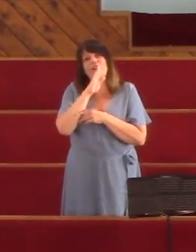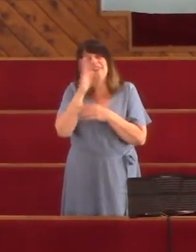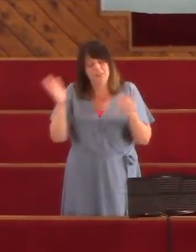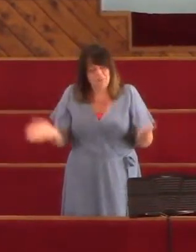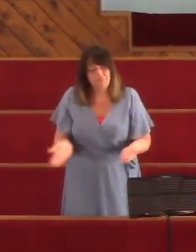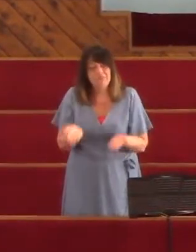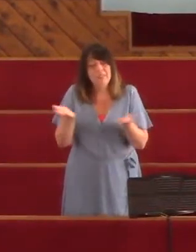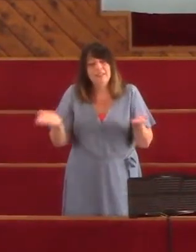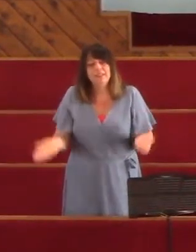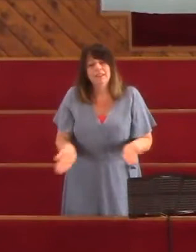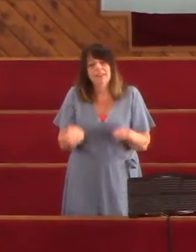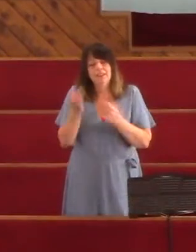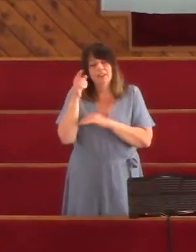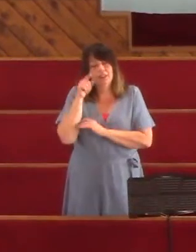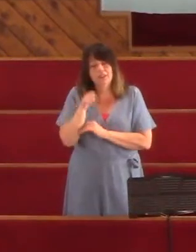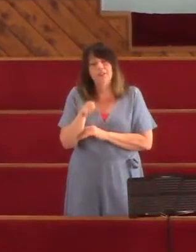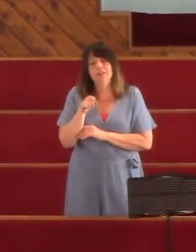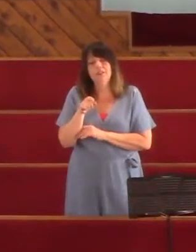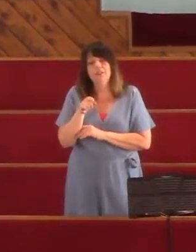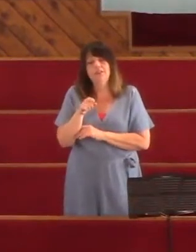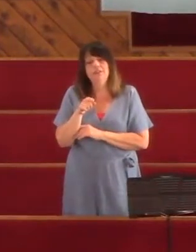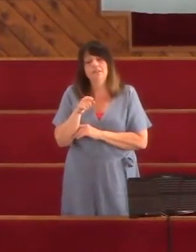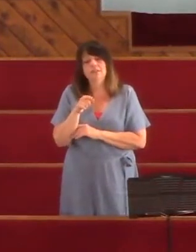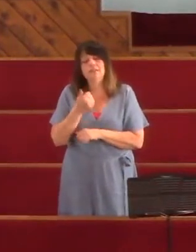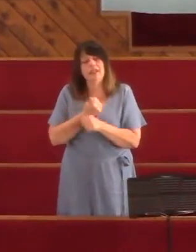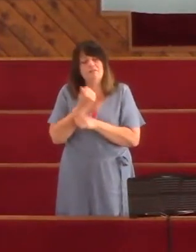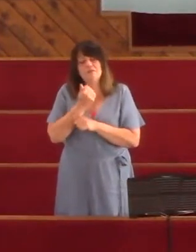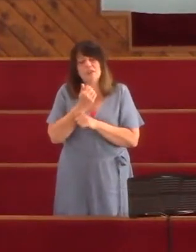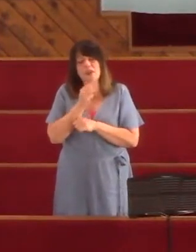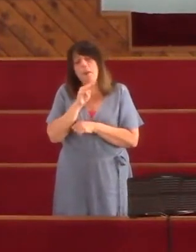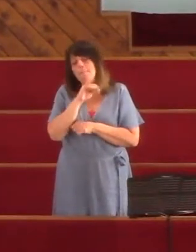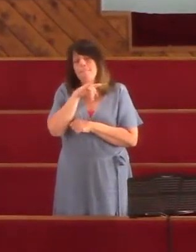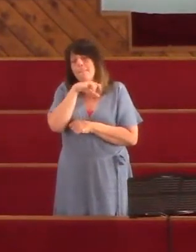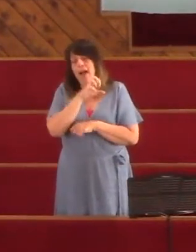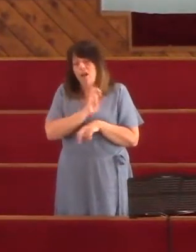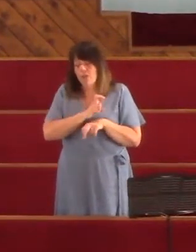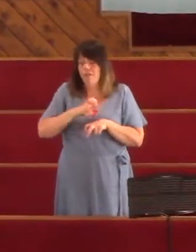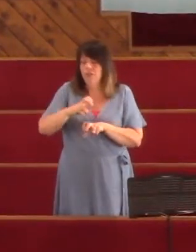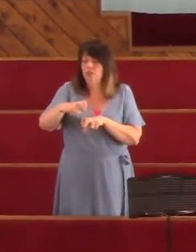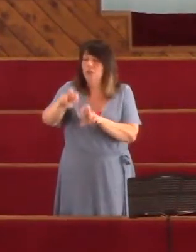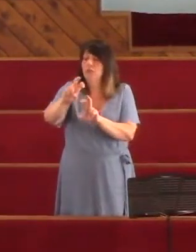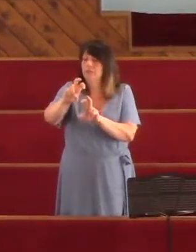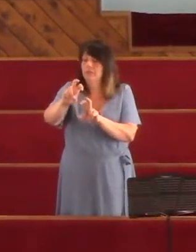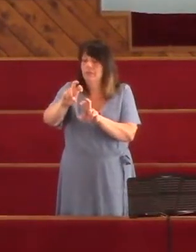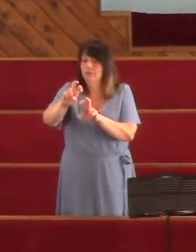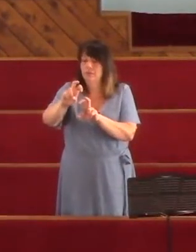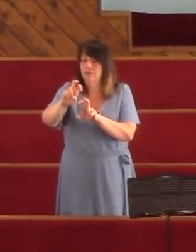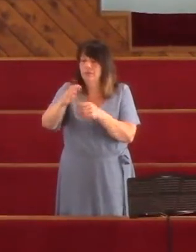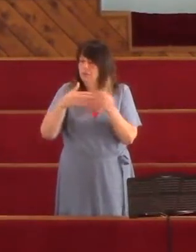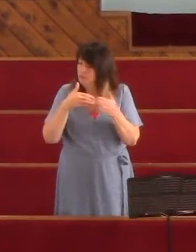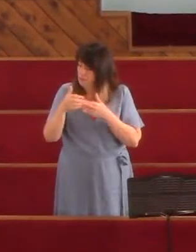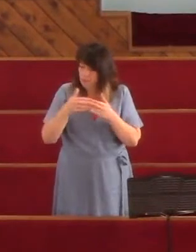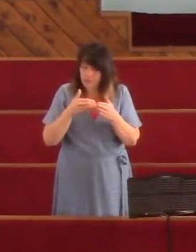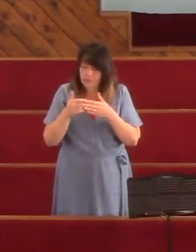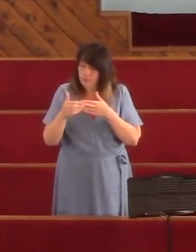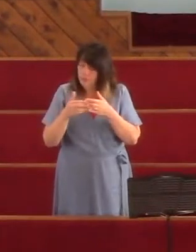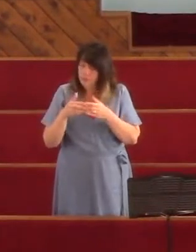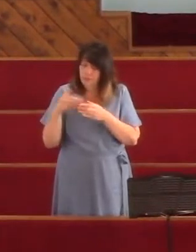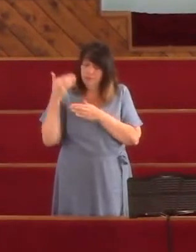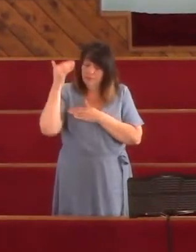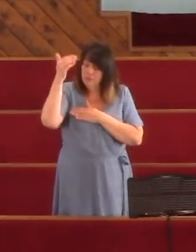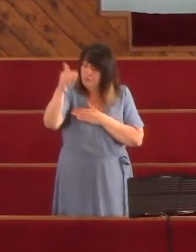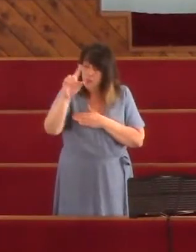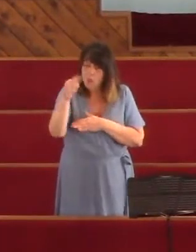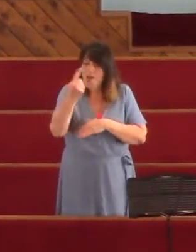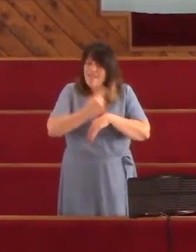every mile of the trip. And I believe this morning that we're on a journey, thank God, that one of these days that we're